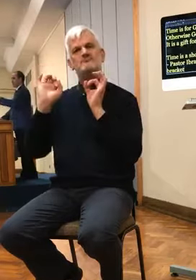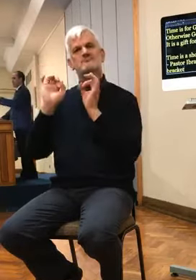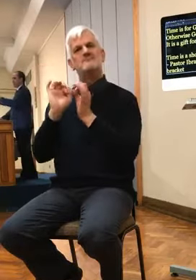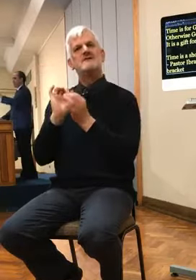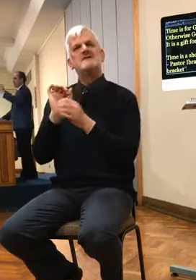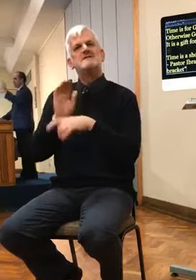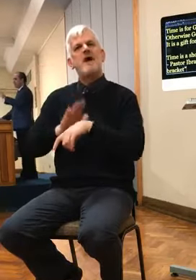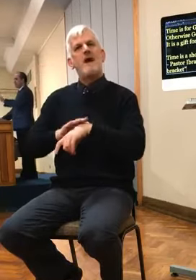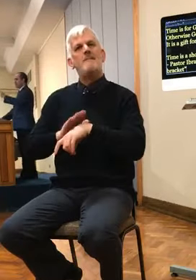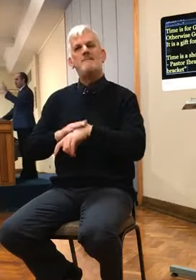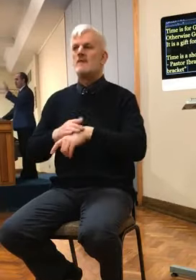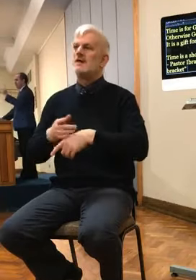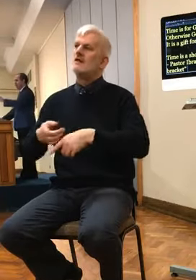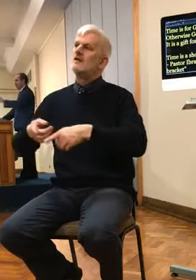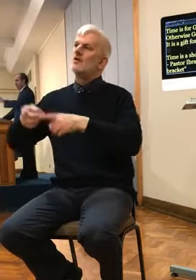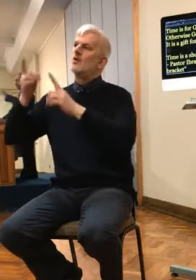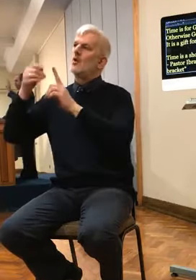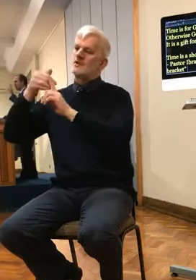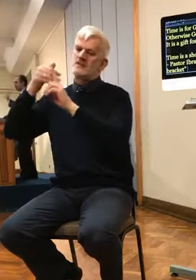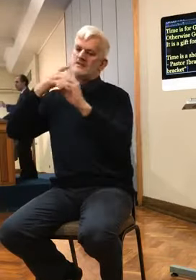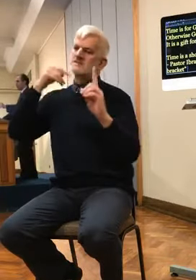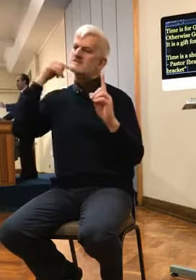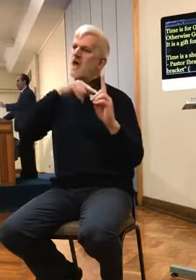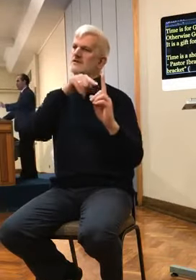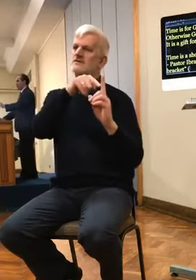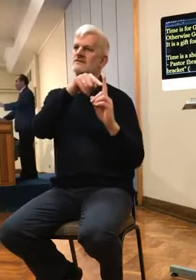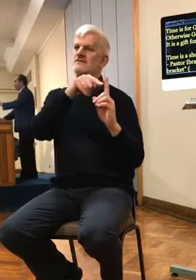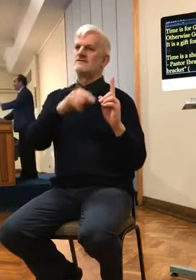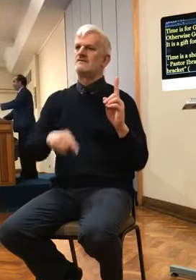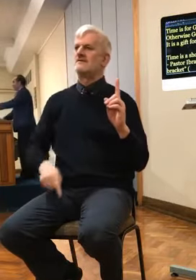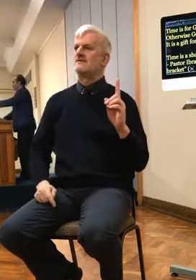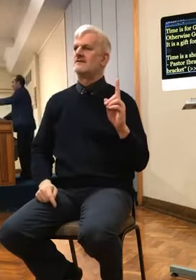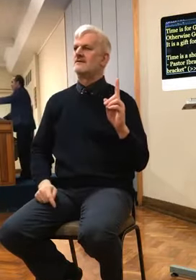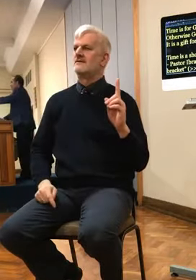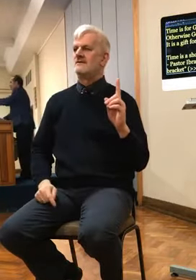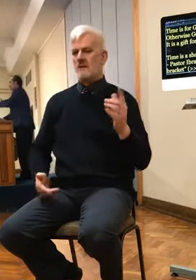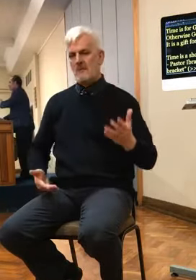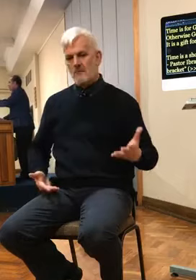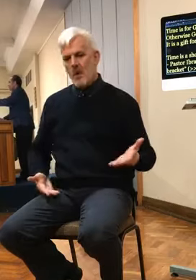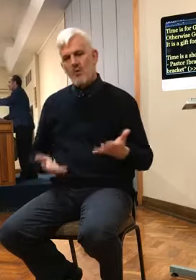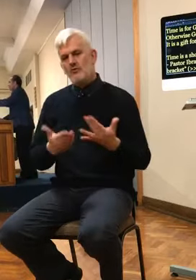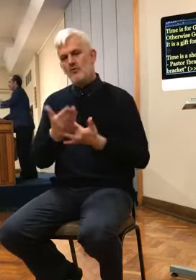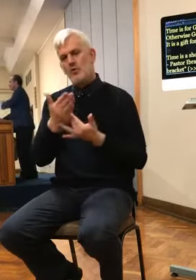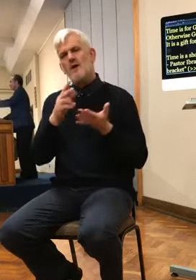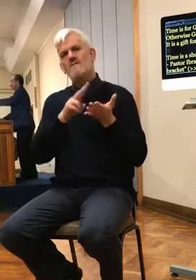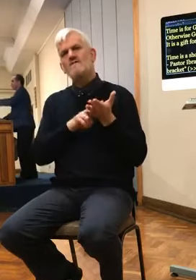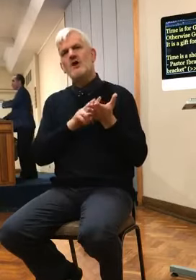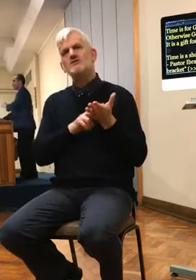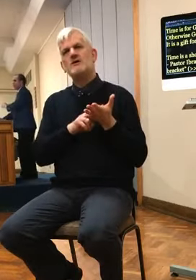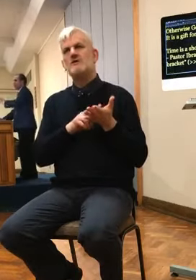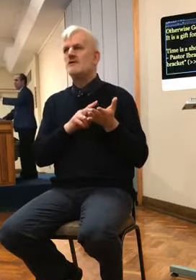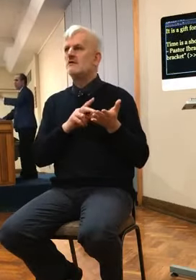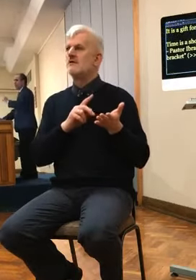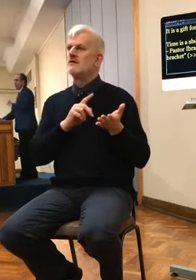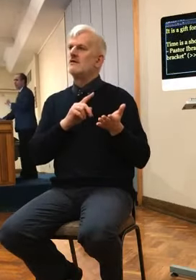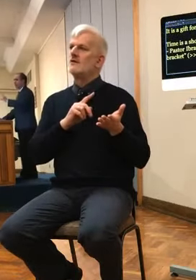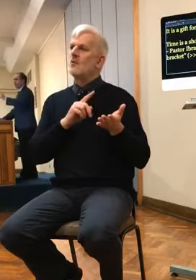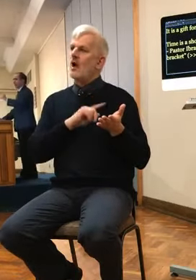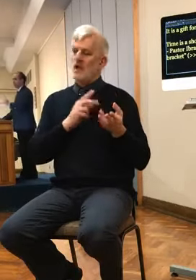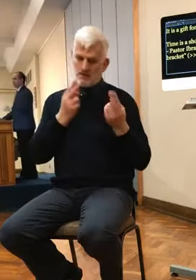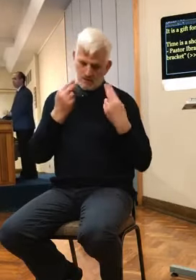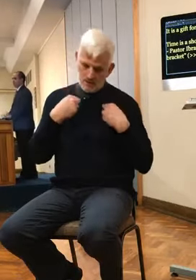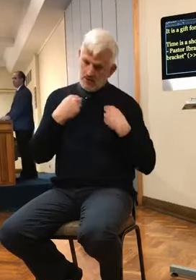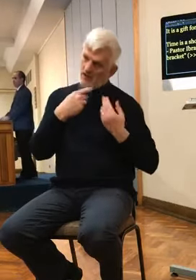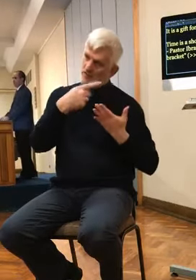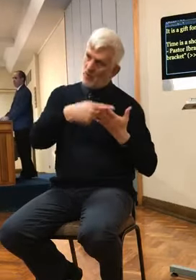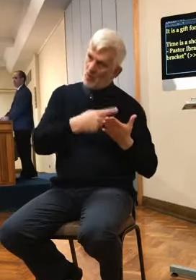son, born of a virgin under the law. Why? For us to be children of the living God, to be adopted in